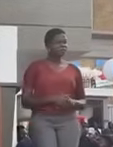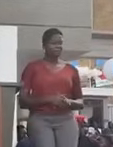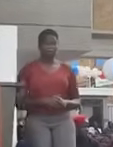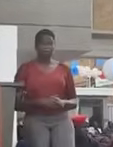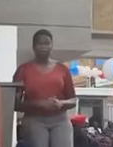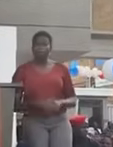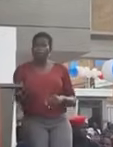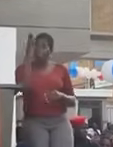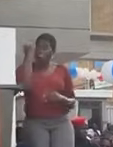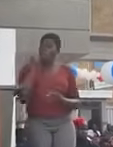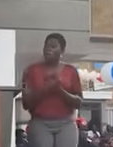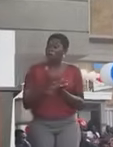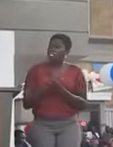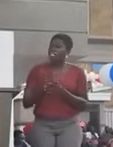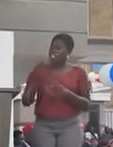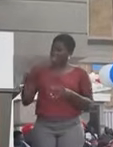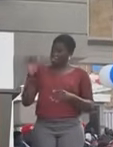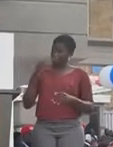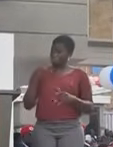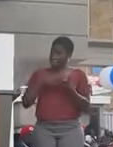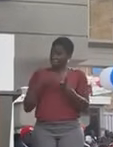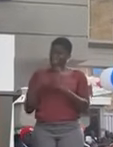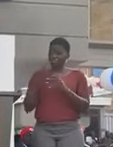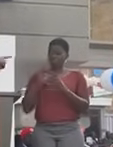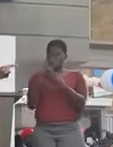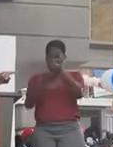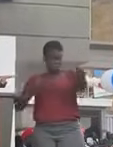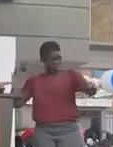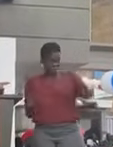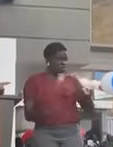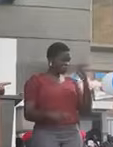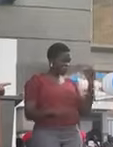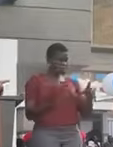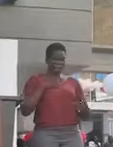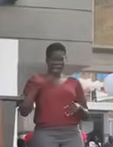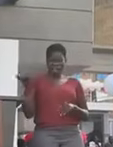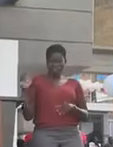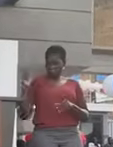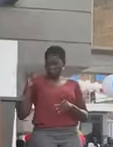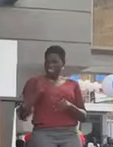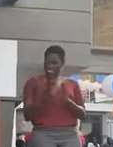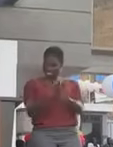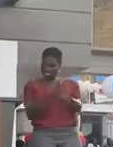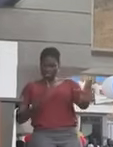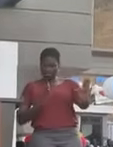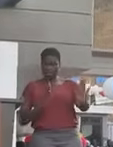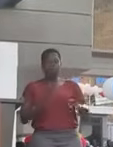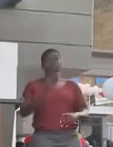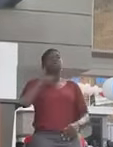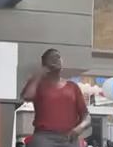If it means whipping my members of parliament to be in line, I'll whip them like I did. They have no choice.